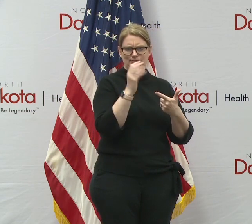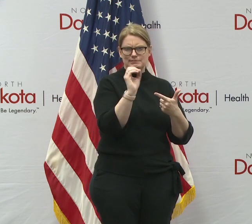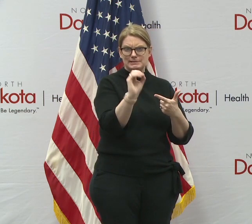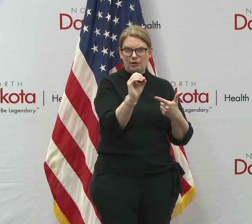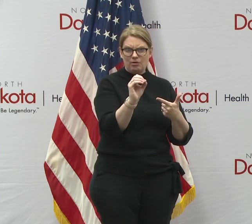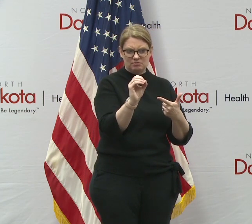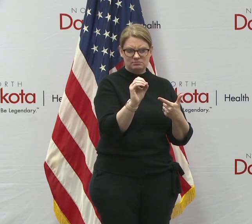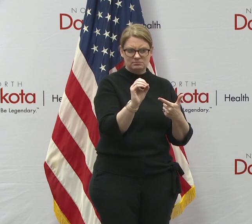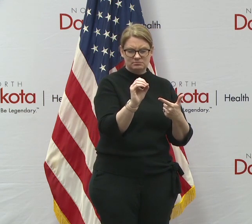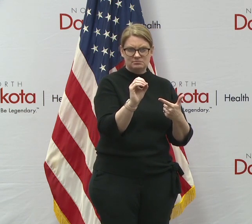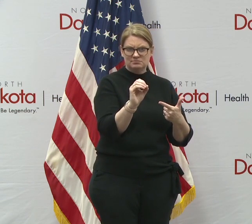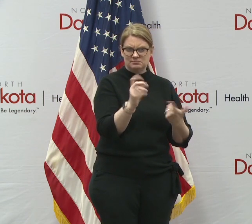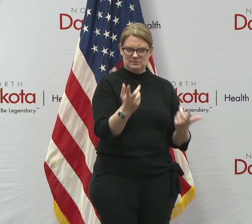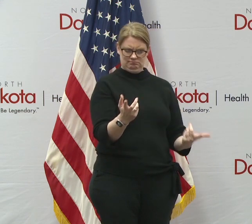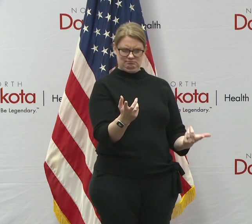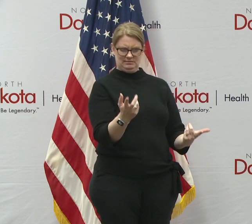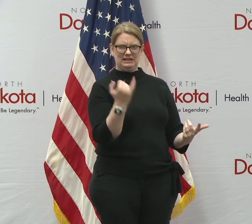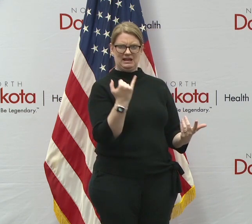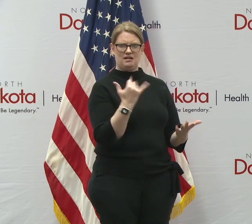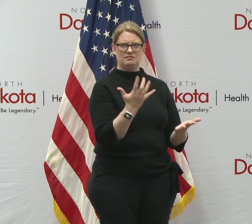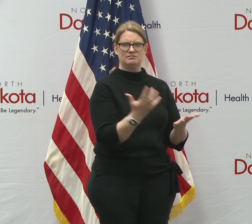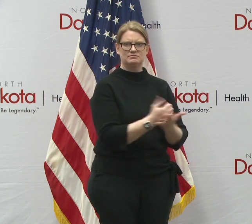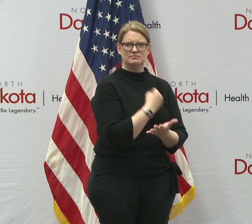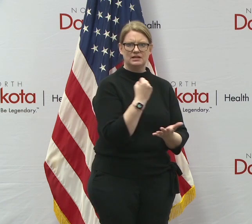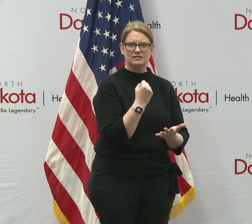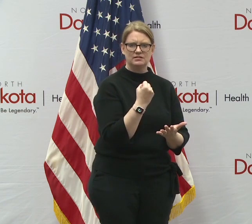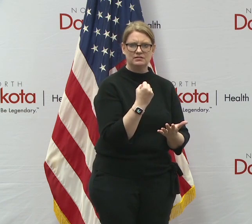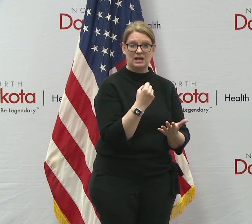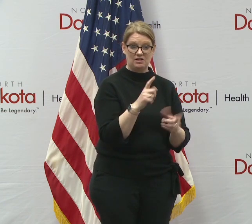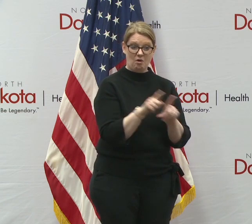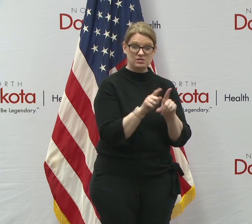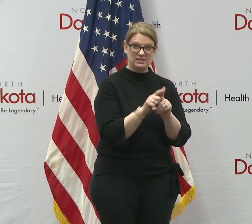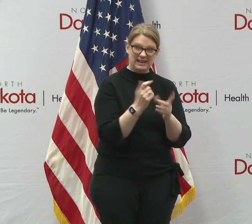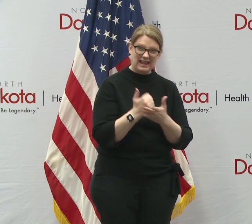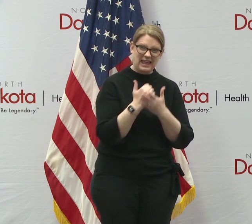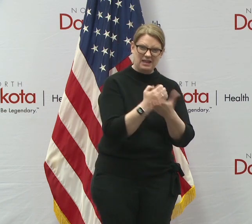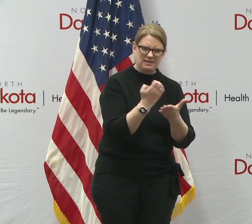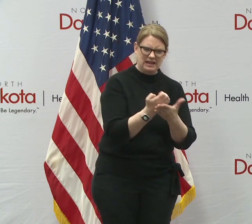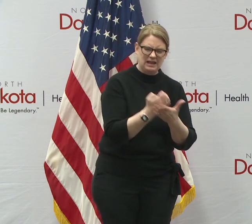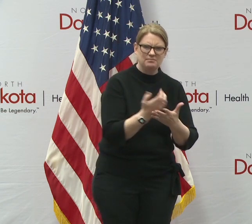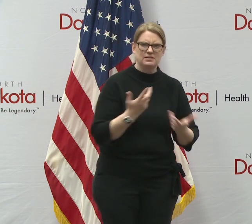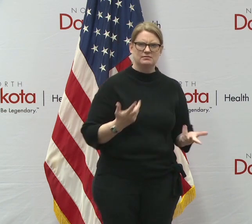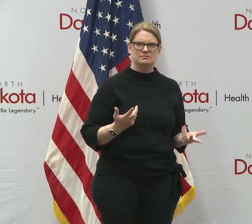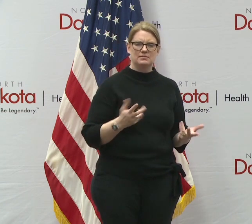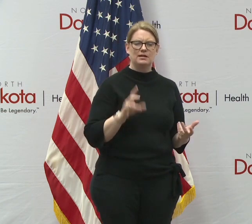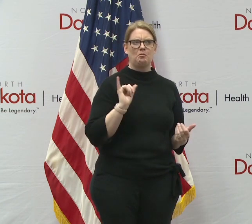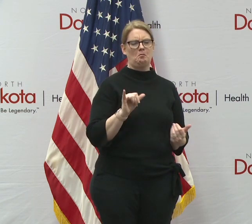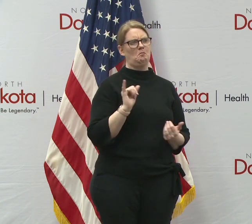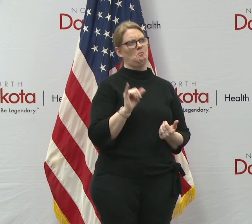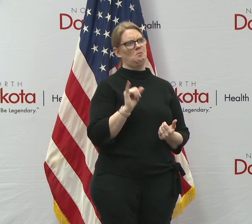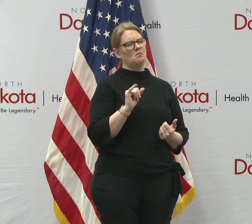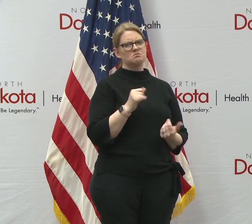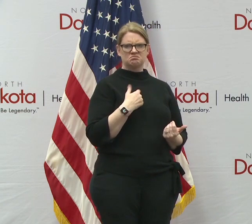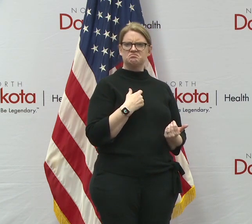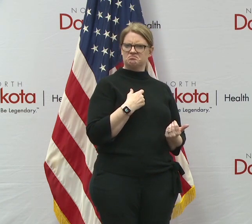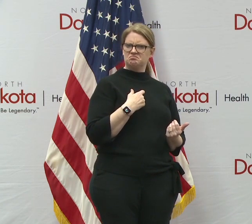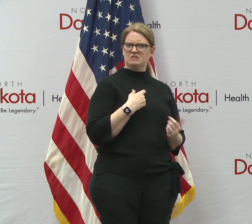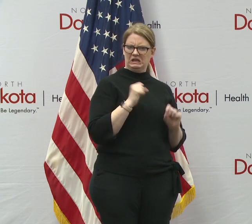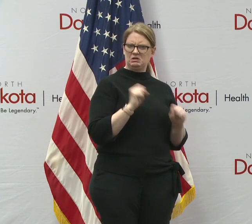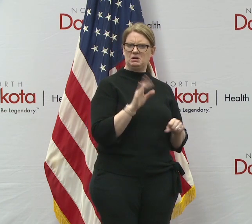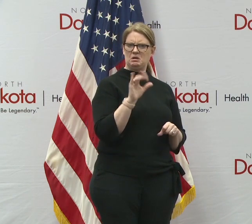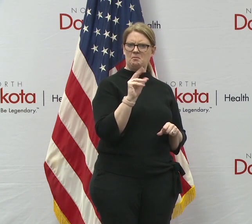time when we should be figuring out a way to, and we need to stimulate the economy. This would make a ton of sense for us to be bonding and